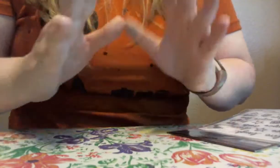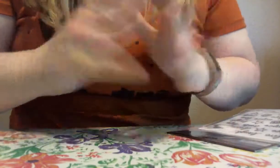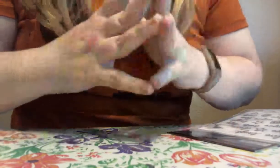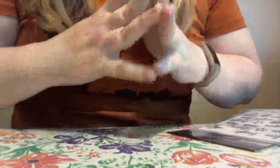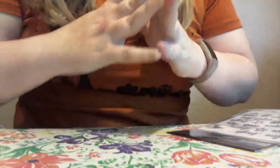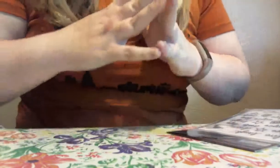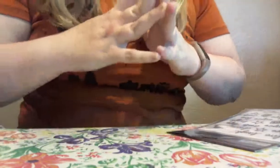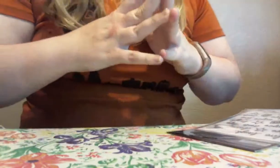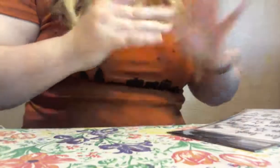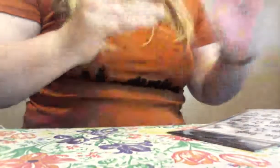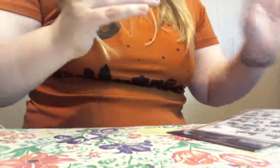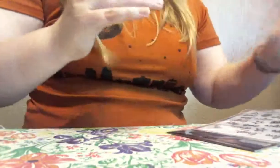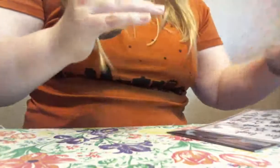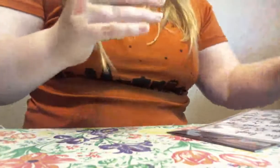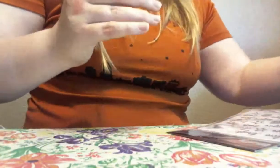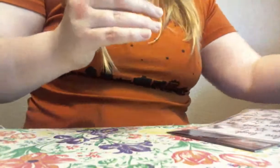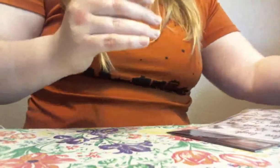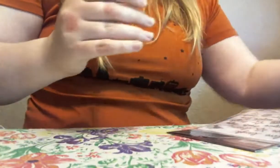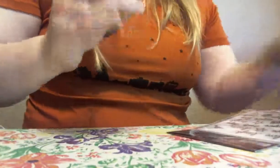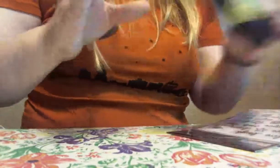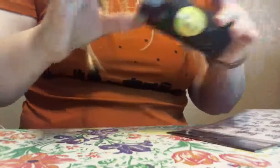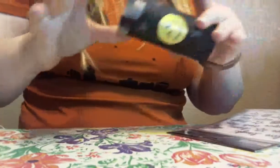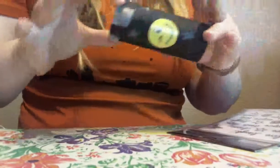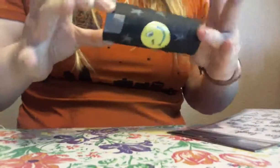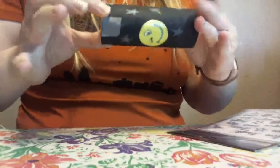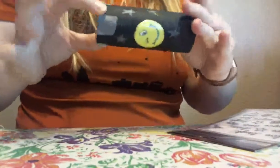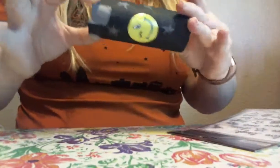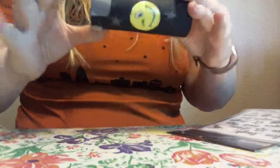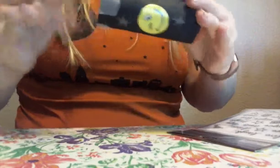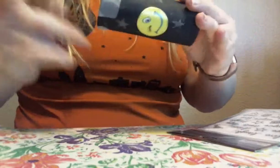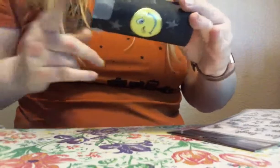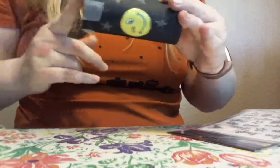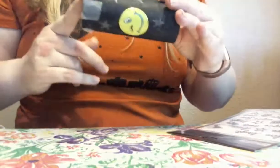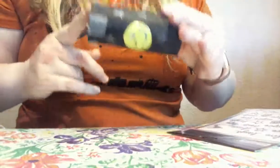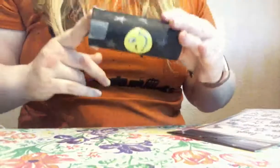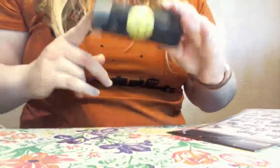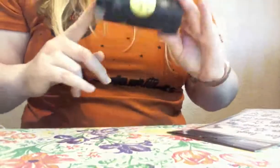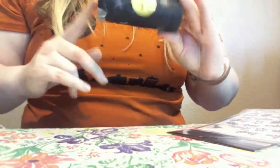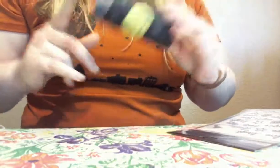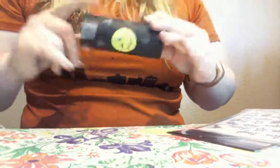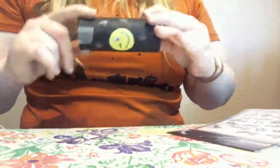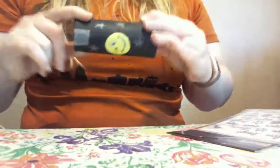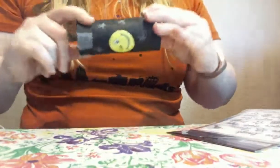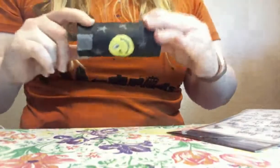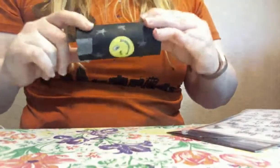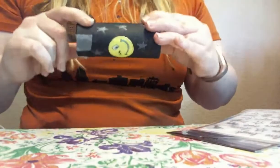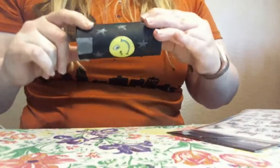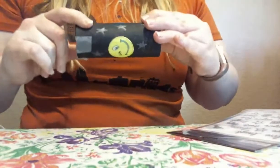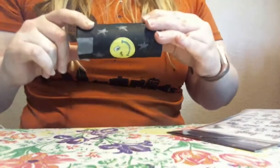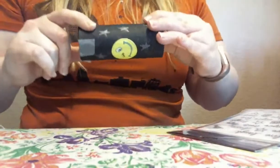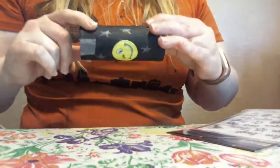Perfect. Okay. So we are going to be making these telescopes.